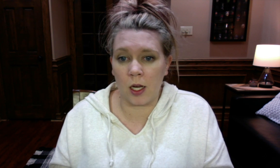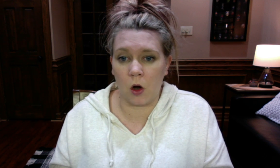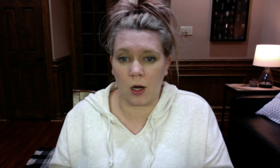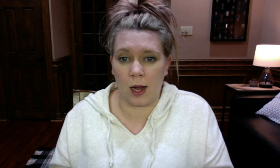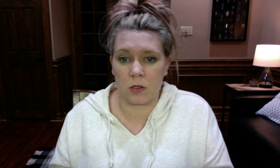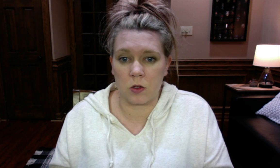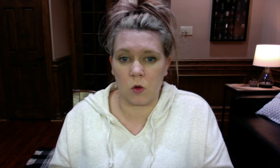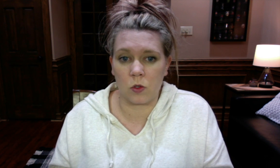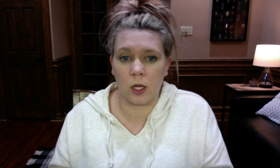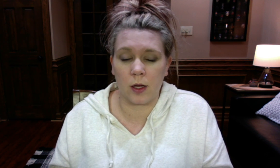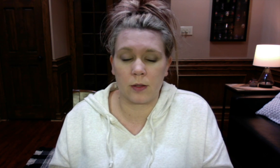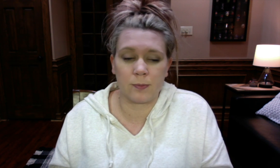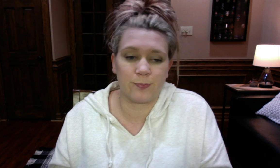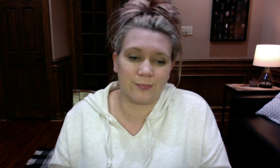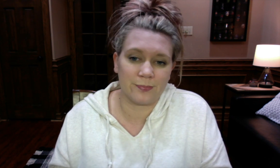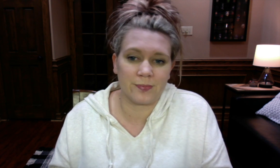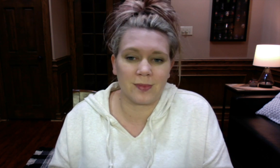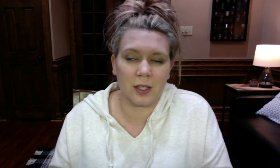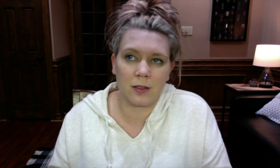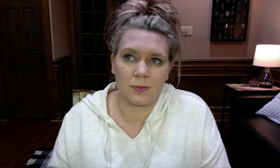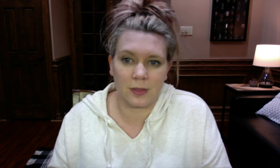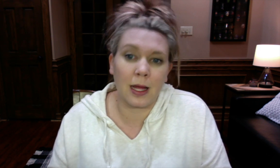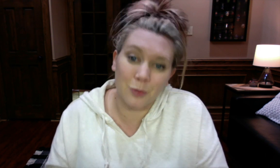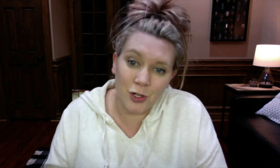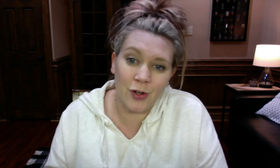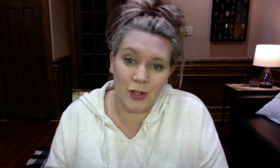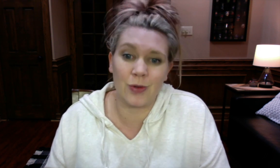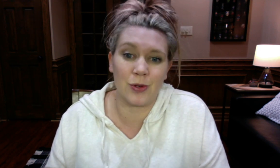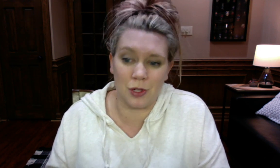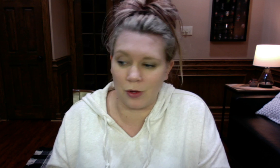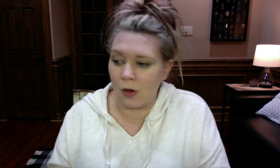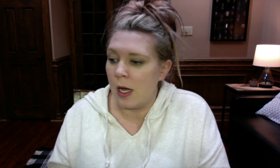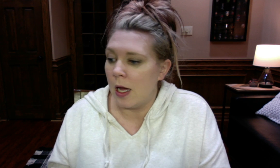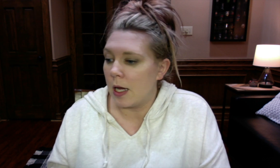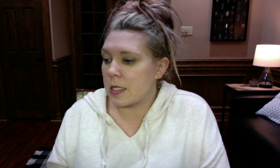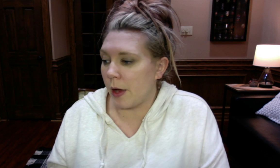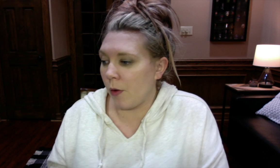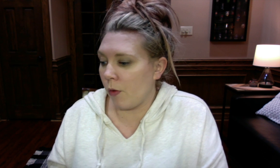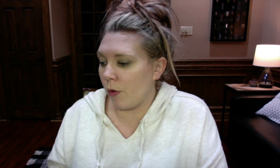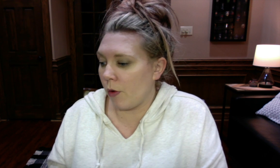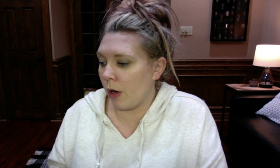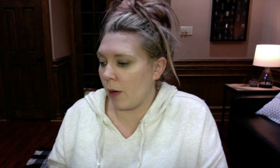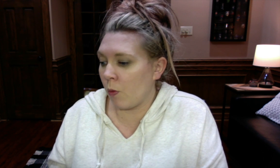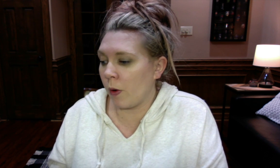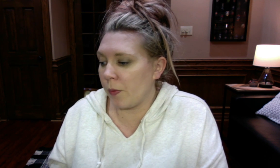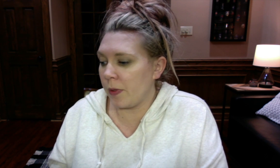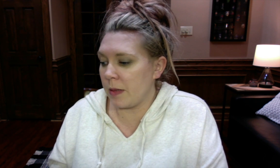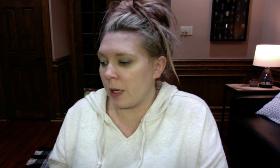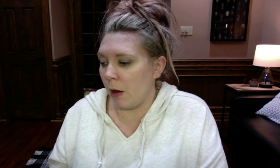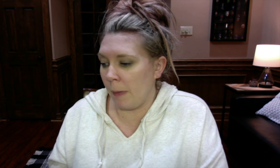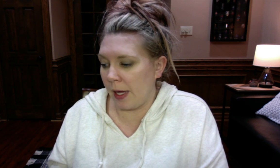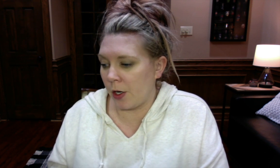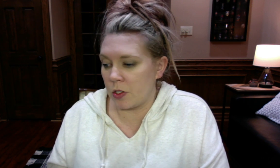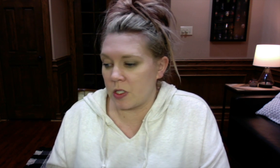our household. I'm sure you do too. So we're really big on manners,